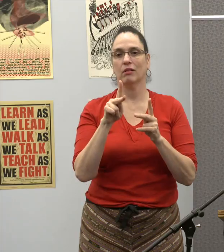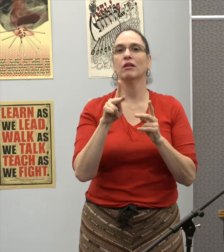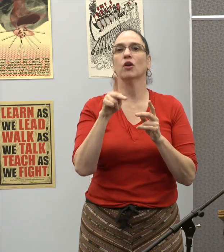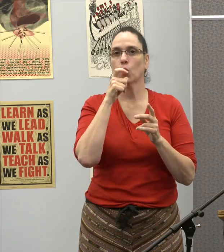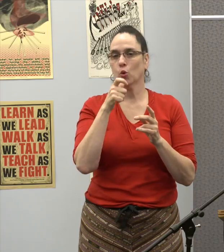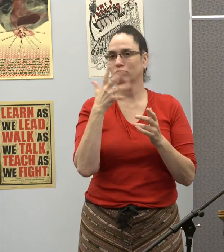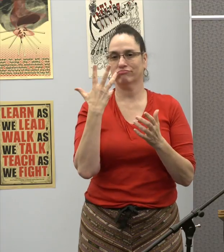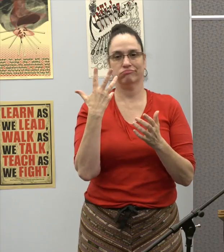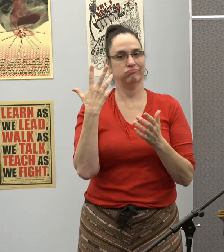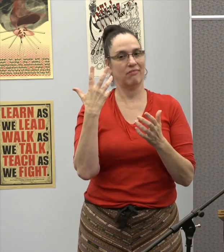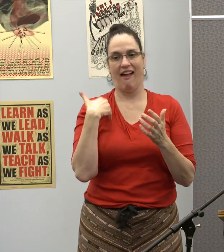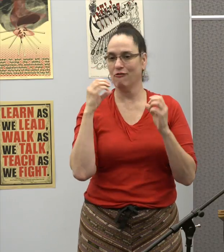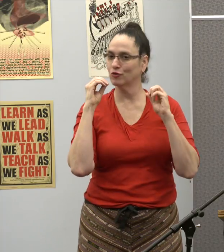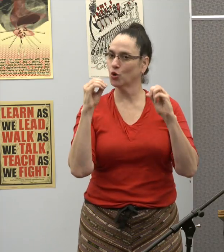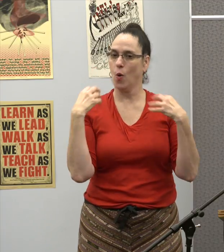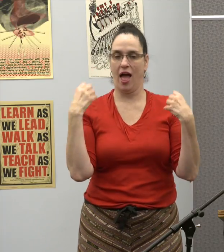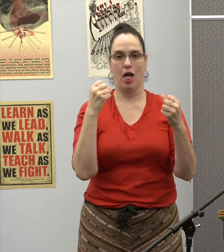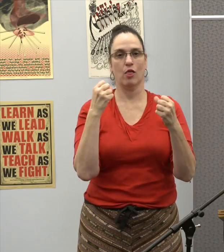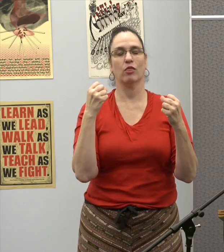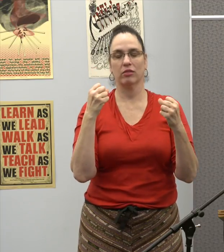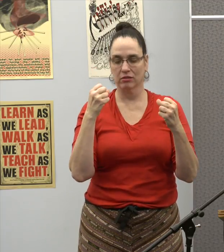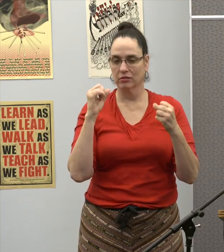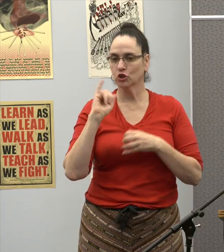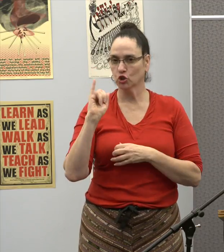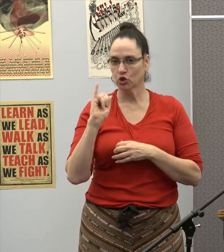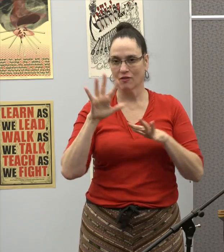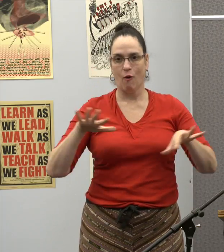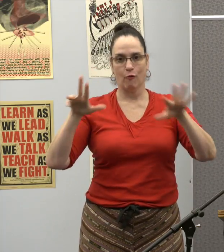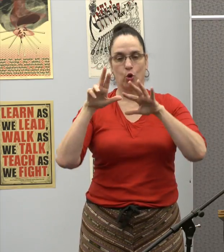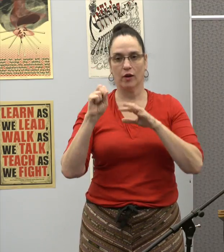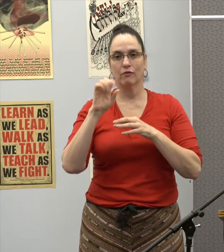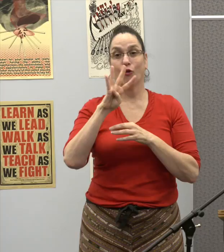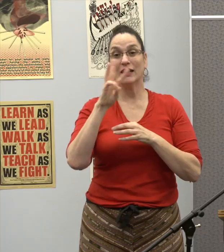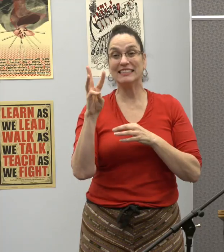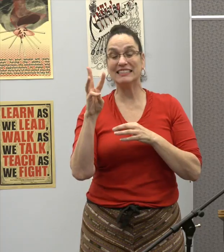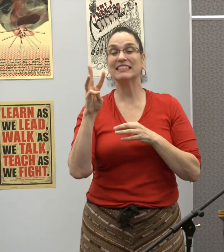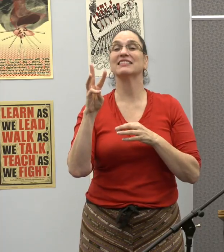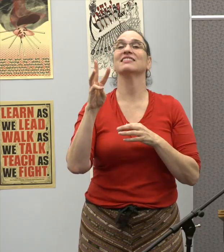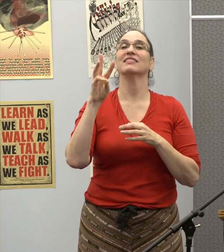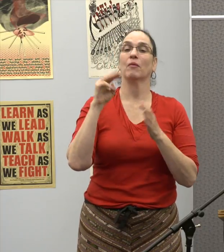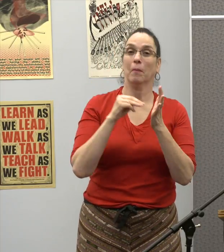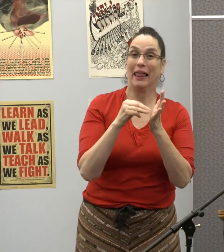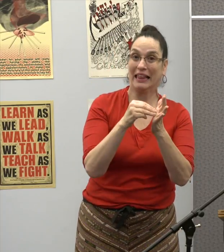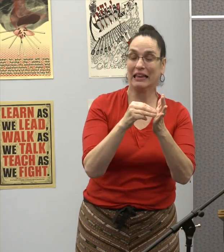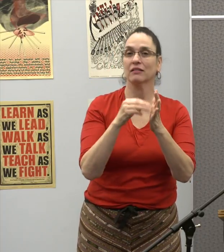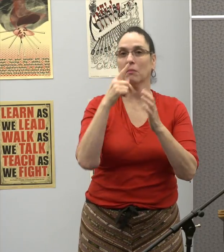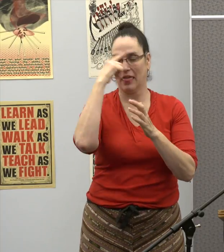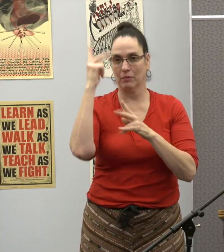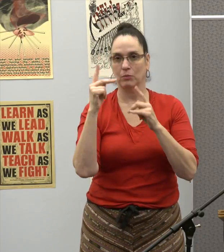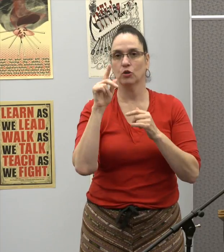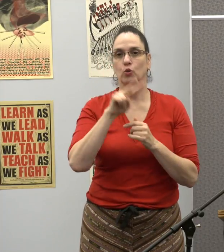States, including 4.6 million black people, 10.2 million Latinx,